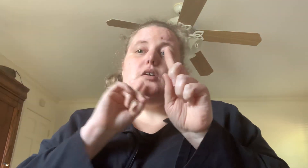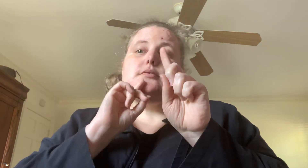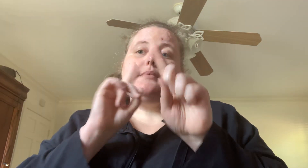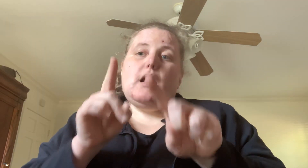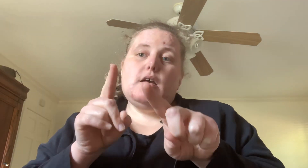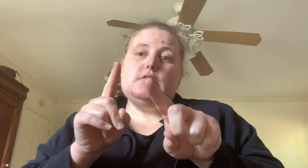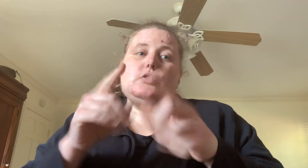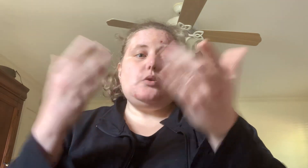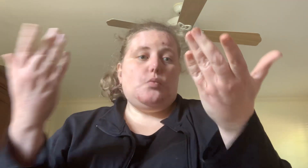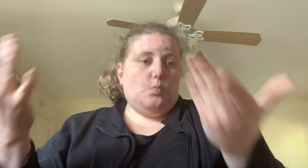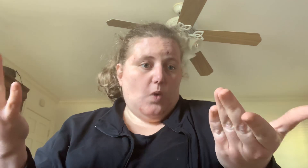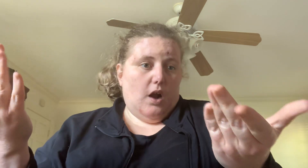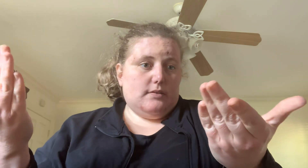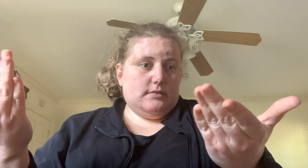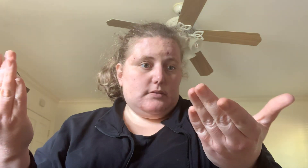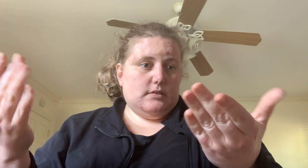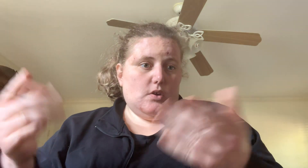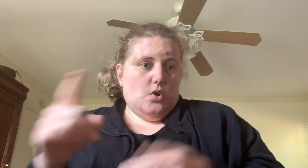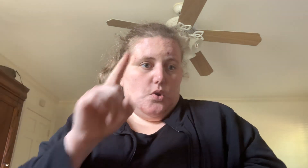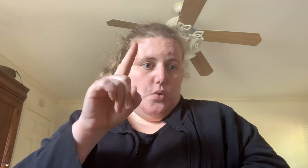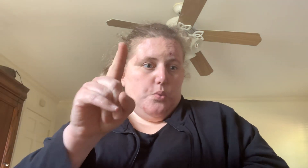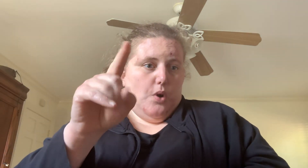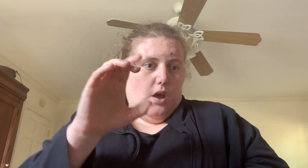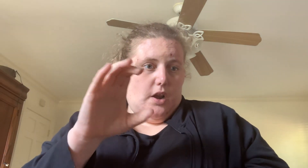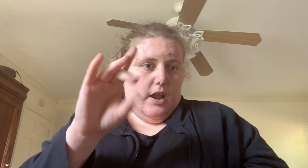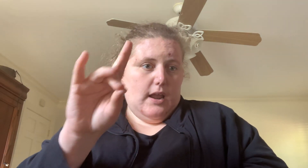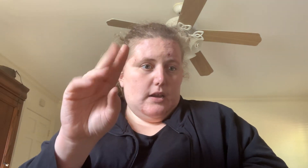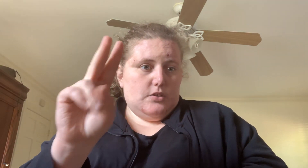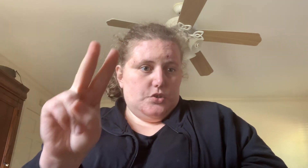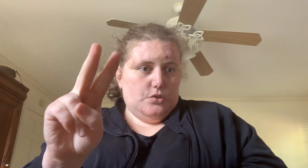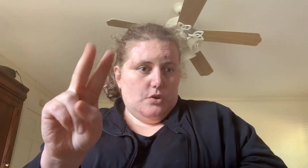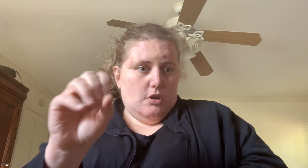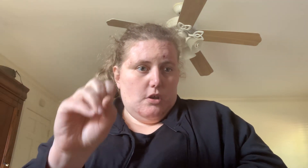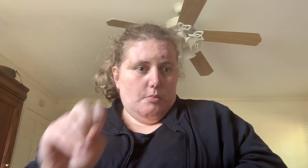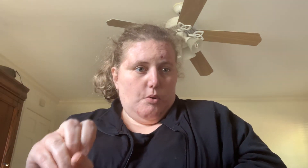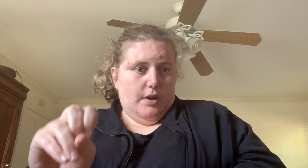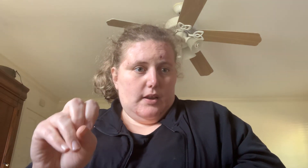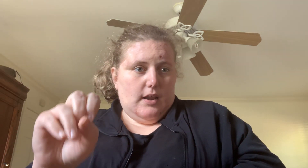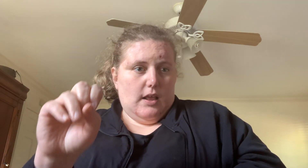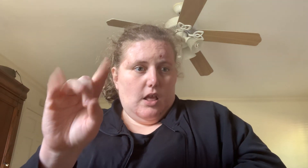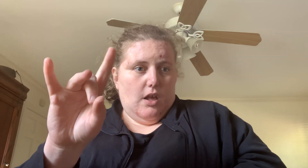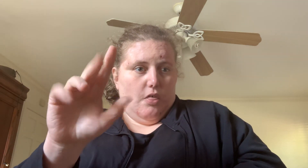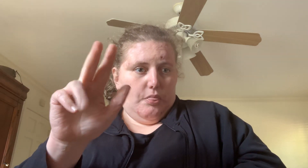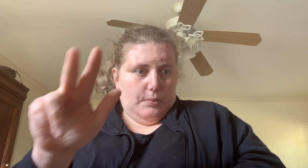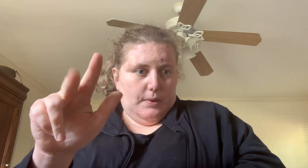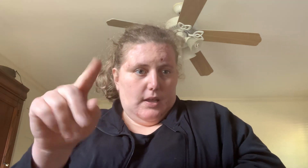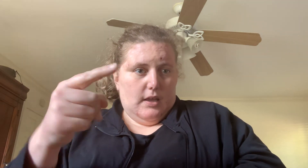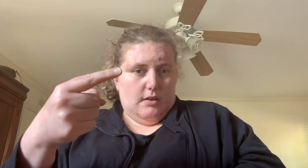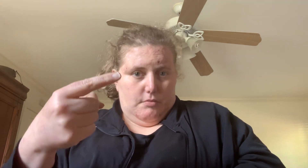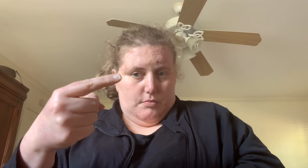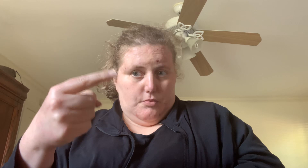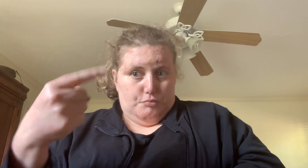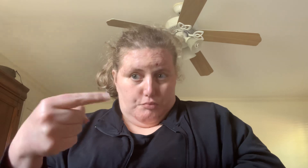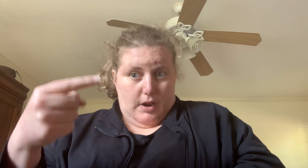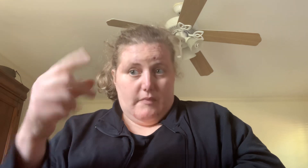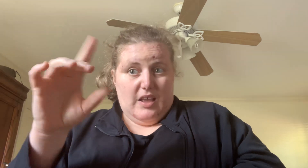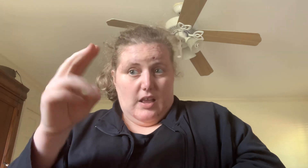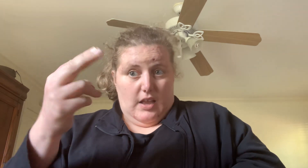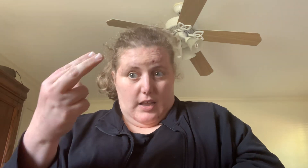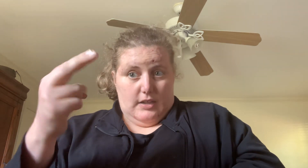to our problem is 182.3 grams of HCl is consumed by the reaction of 2.5